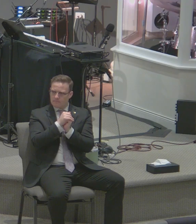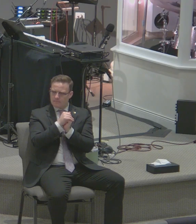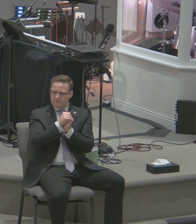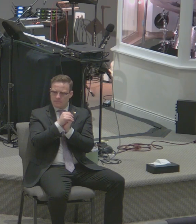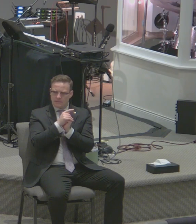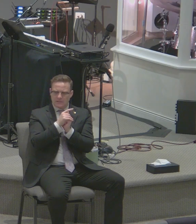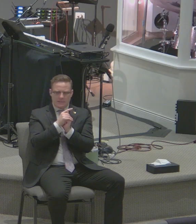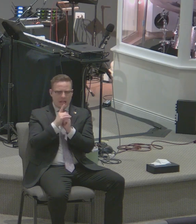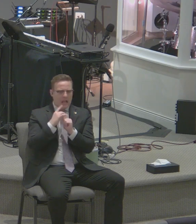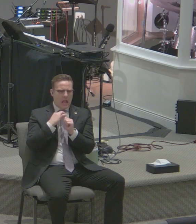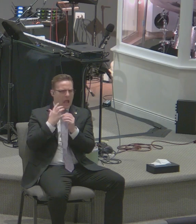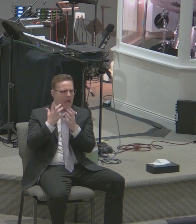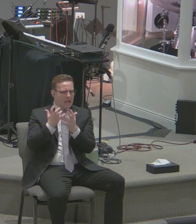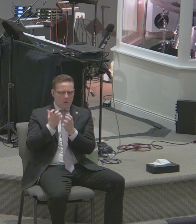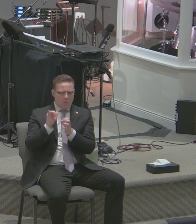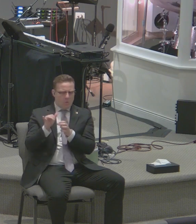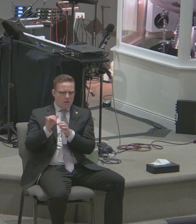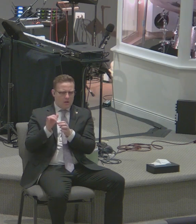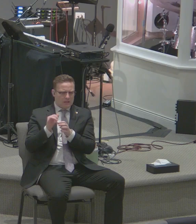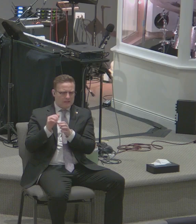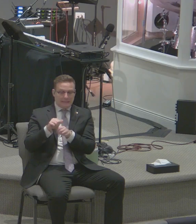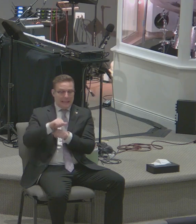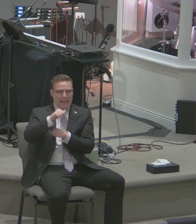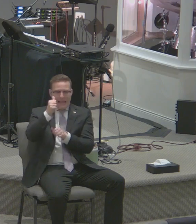I wouldn't want that any other way.